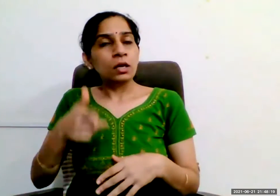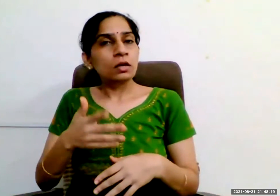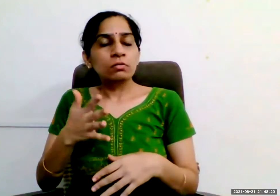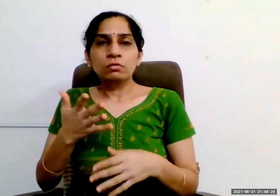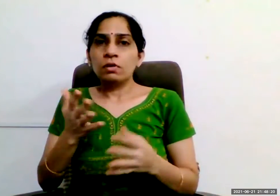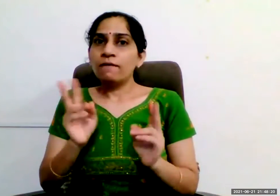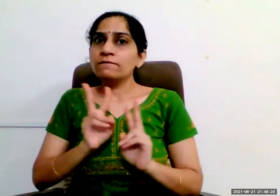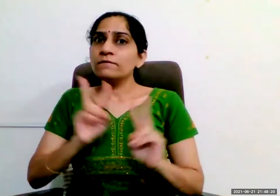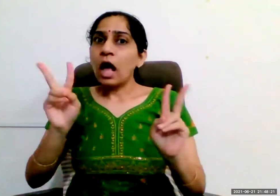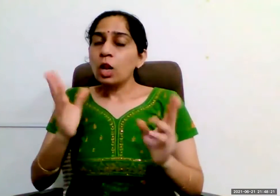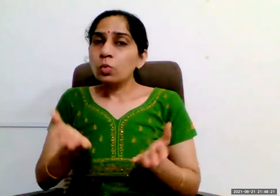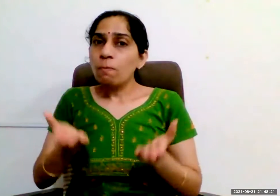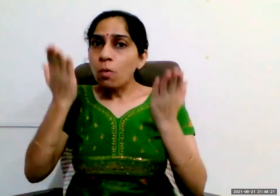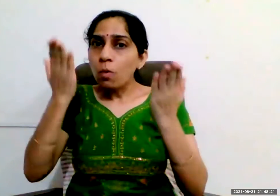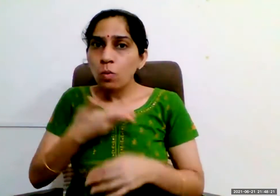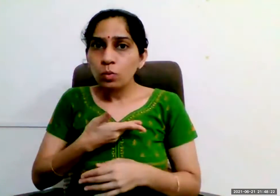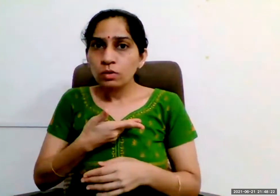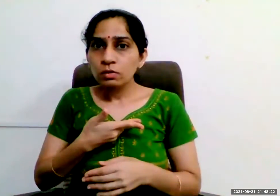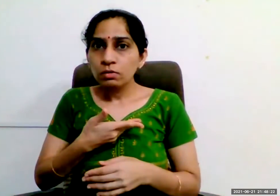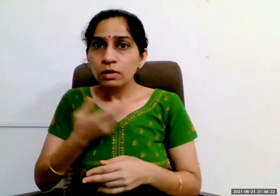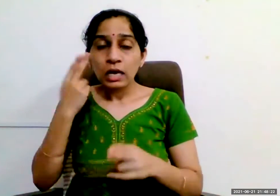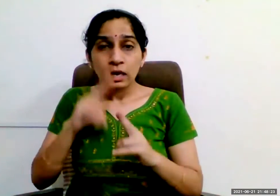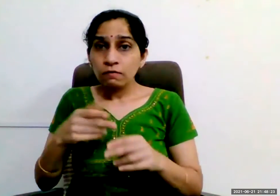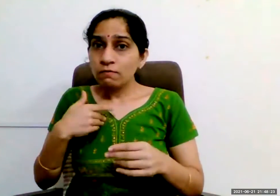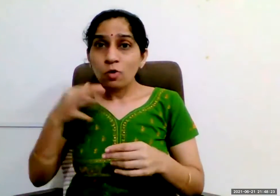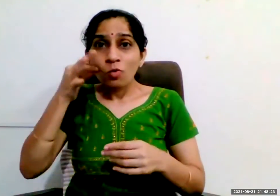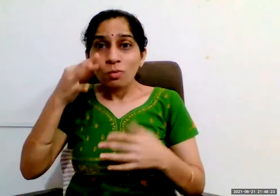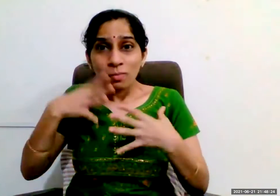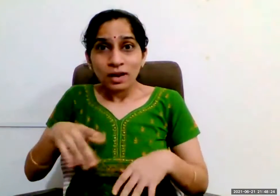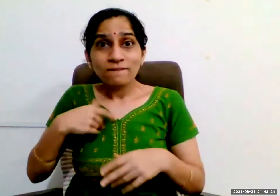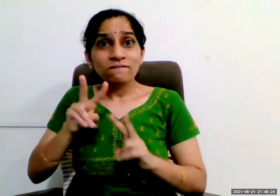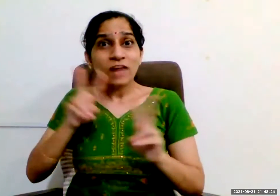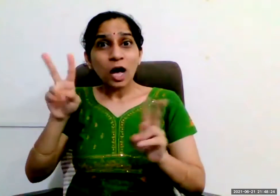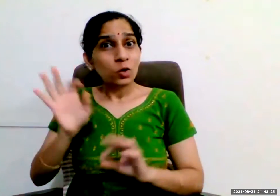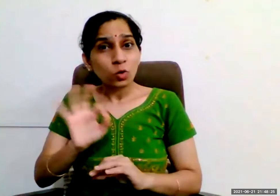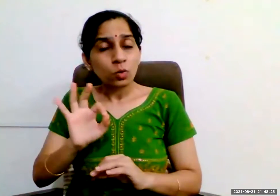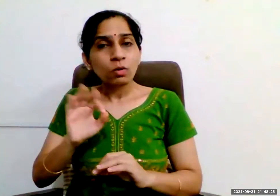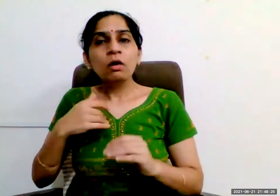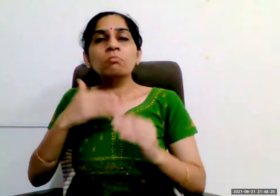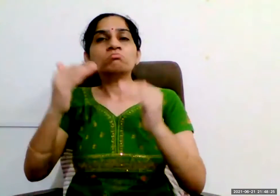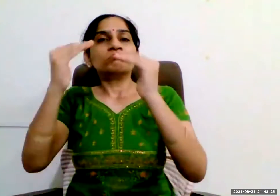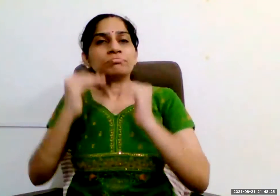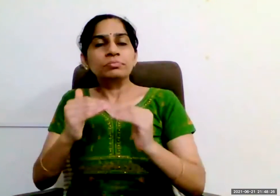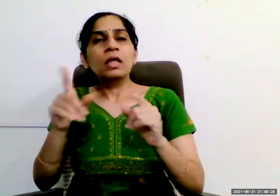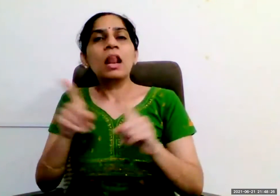fall again in animal species. So that is the biggest fear we all should have.